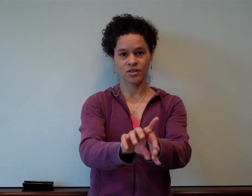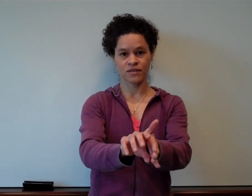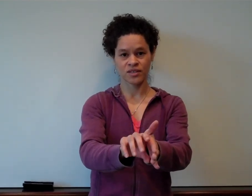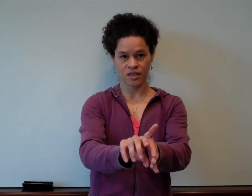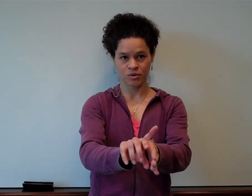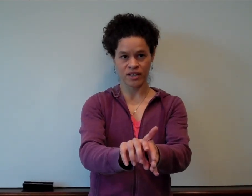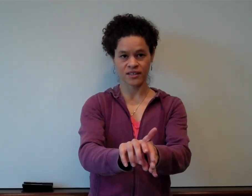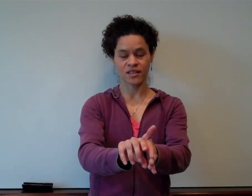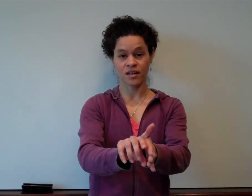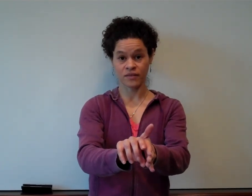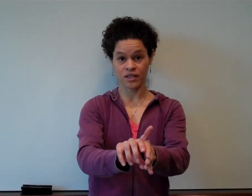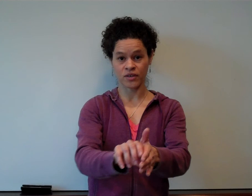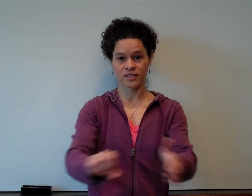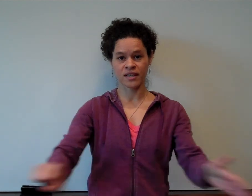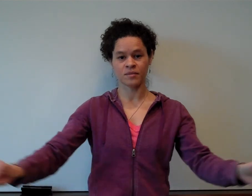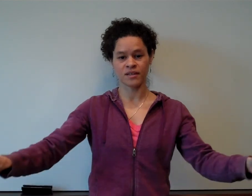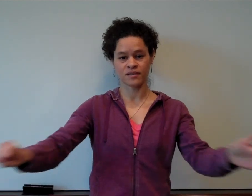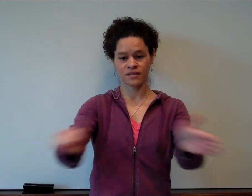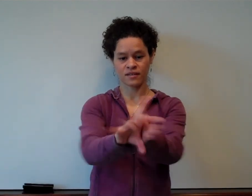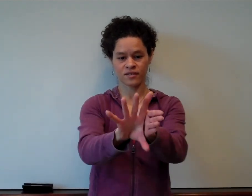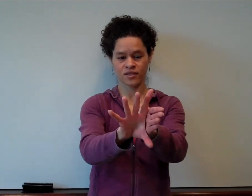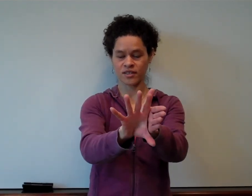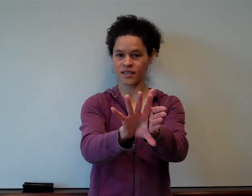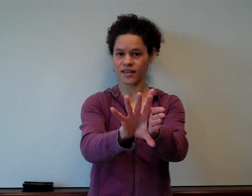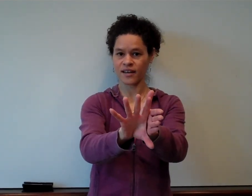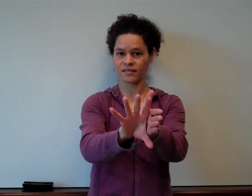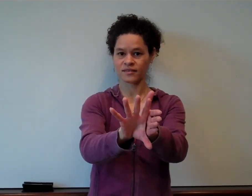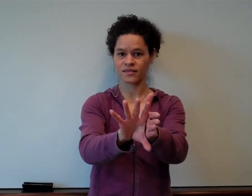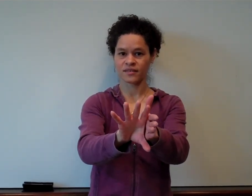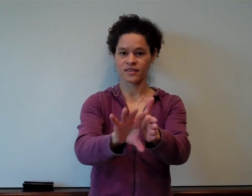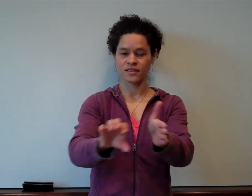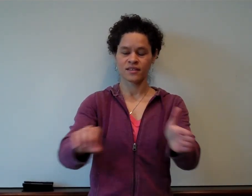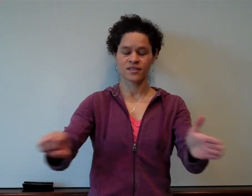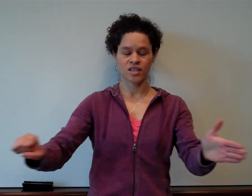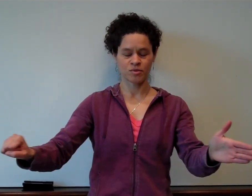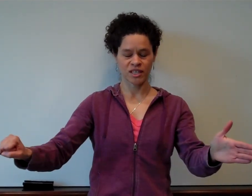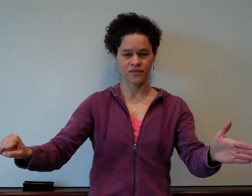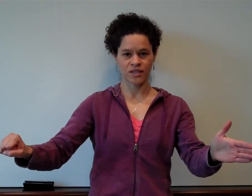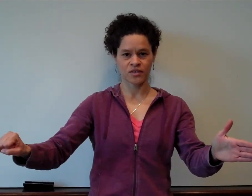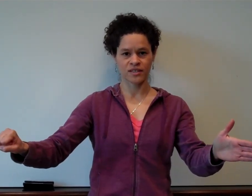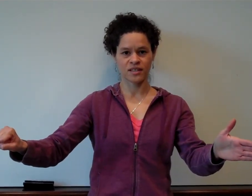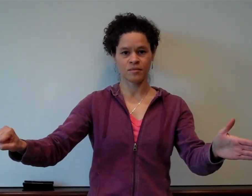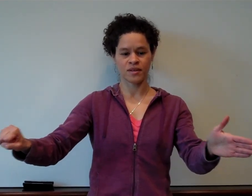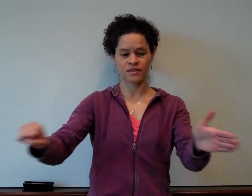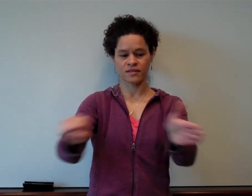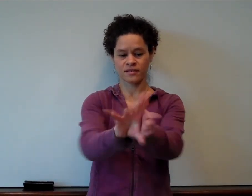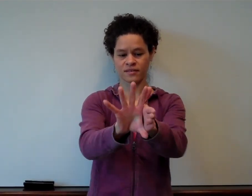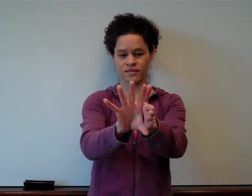accusative subject of indirect statement looks like that. Subject of indirect statement.